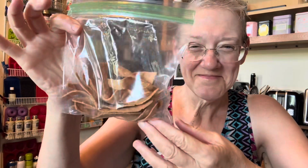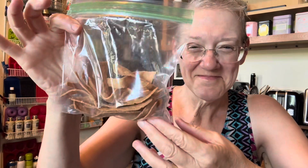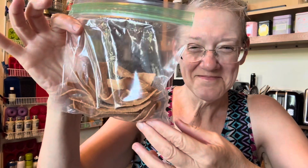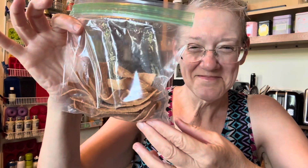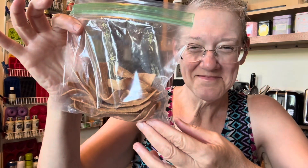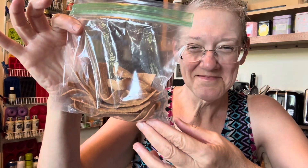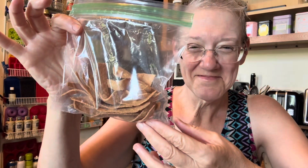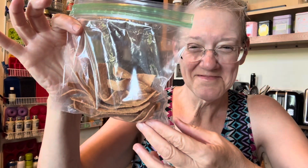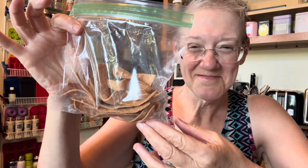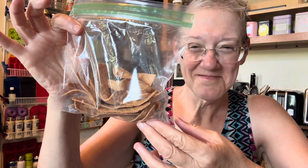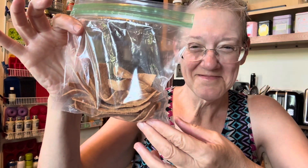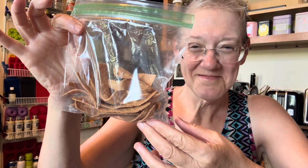his keto chips.